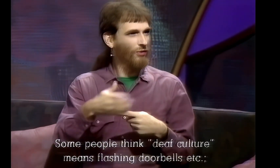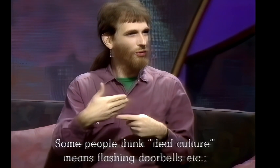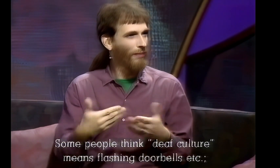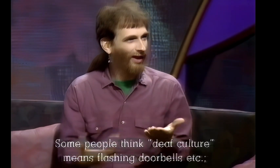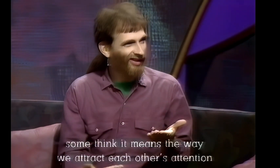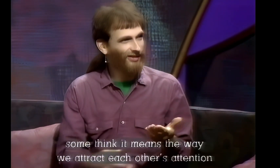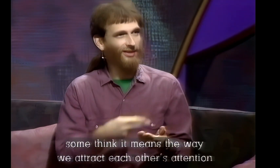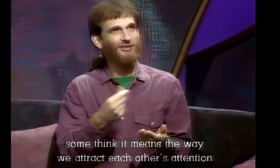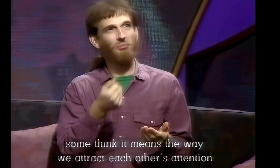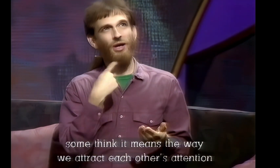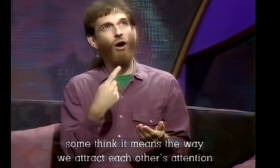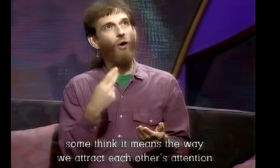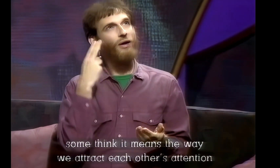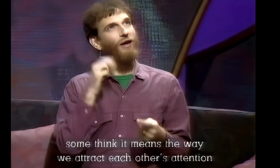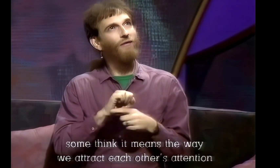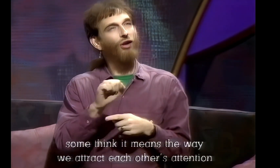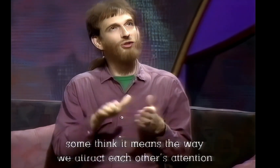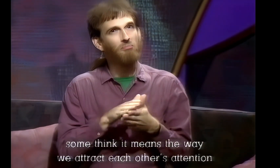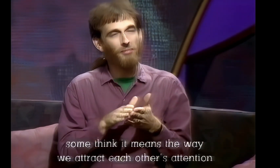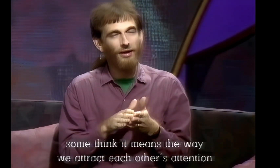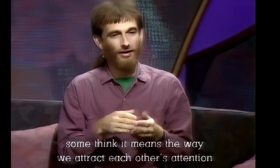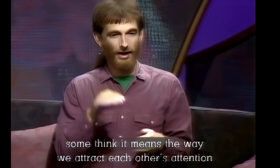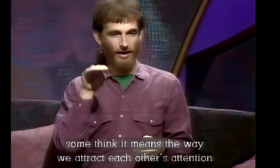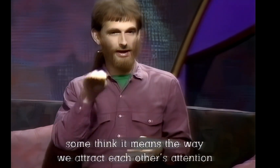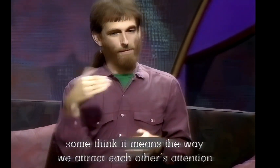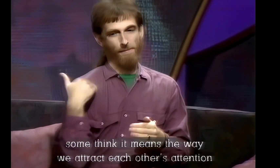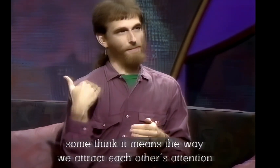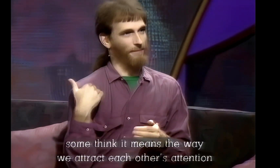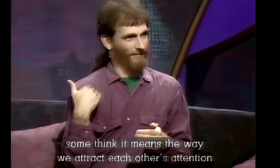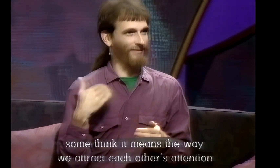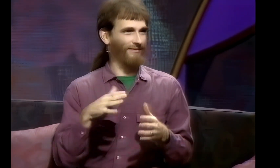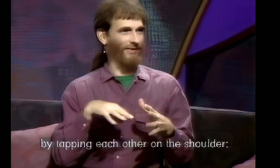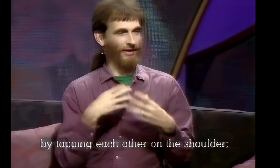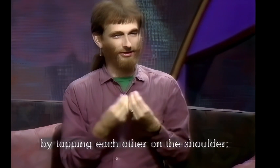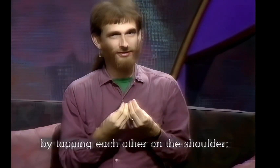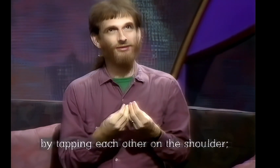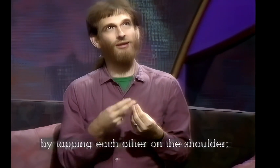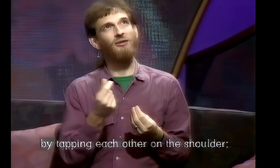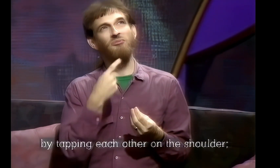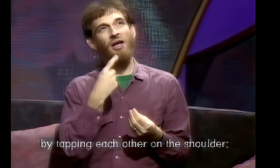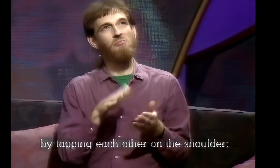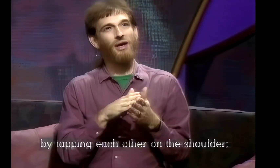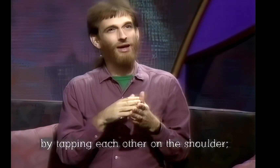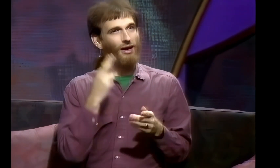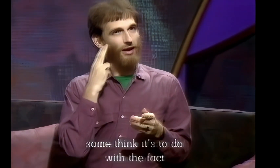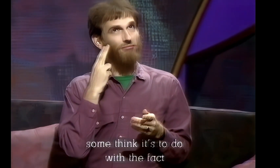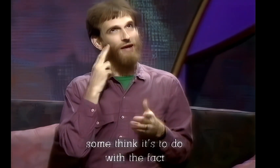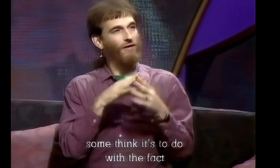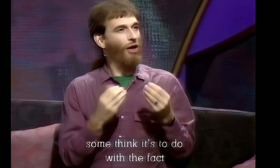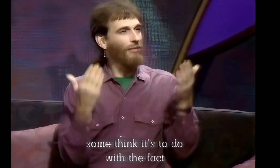Deaf culture, some people think means flashing doorbells and environmental aids. Some people think deaf culture means the way we attract each other's attention by tapping each other